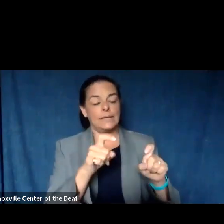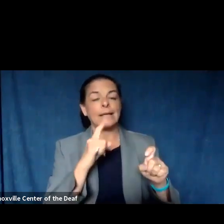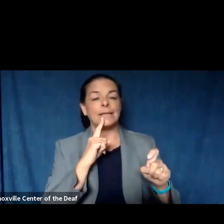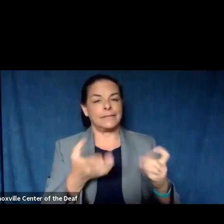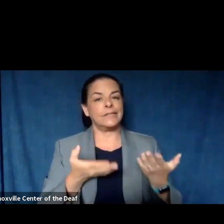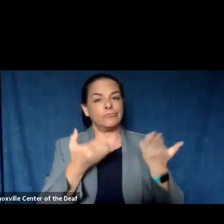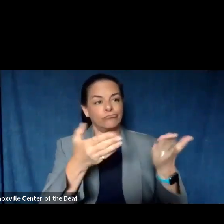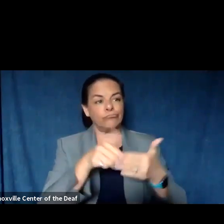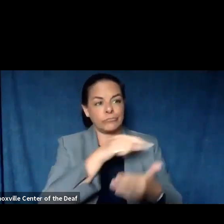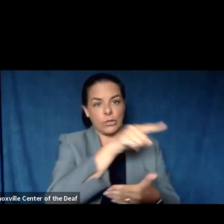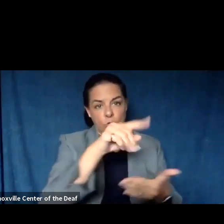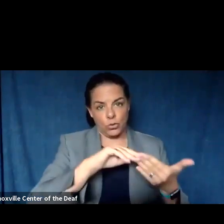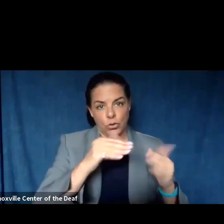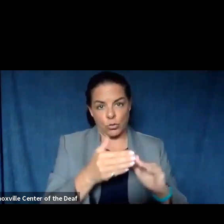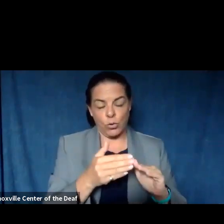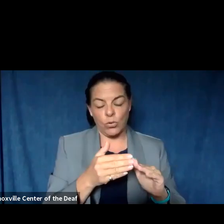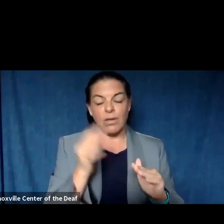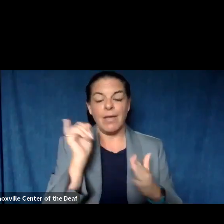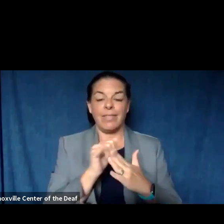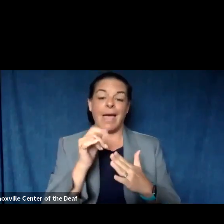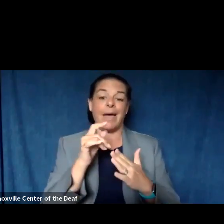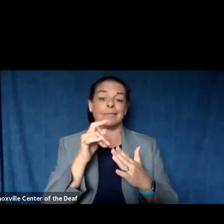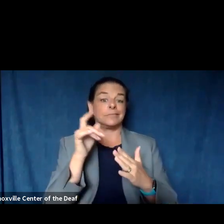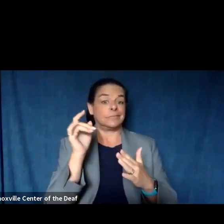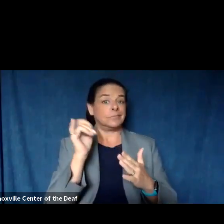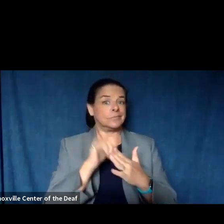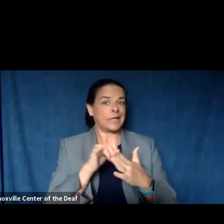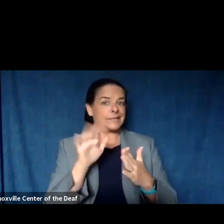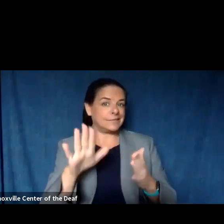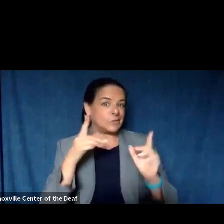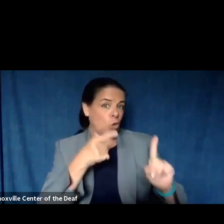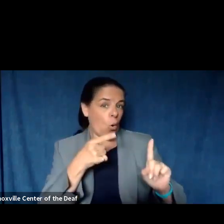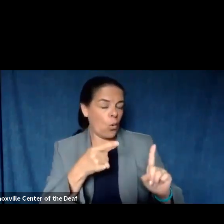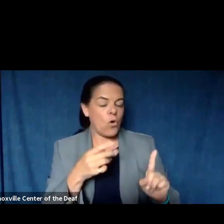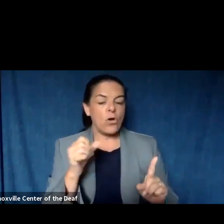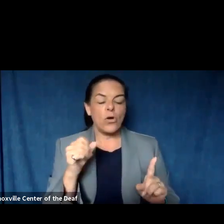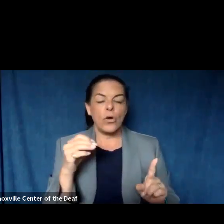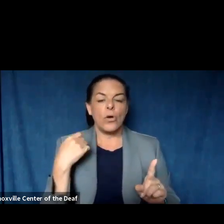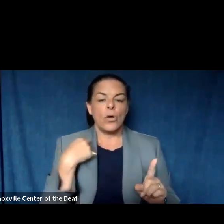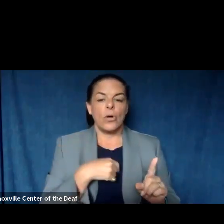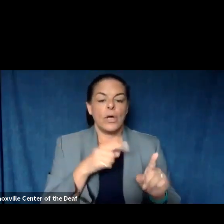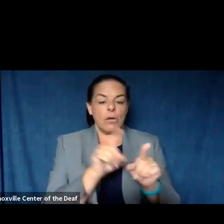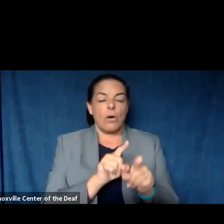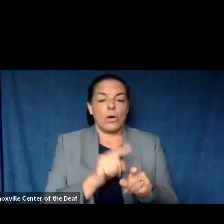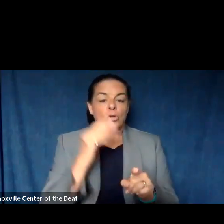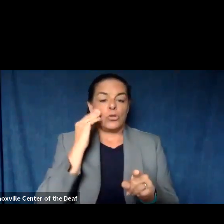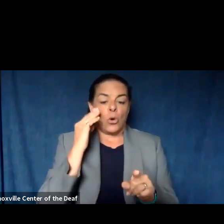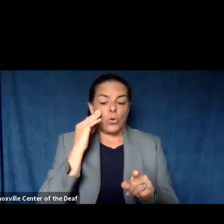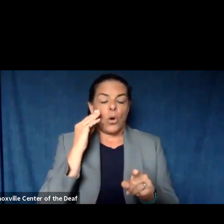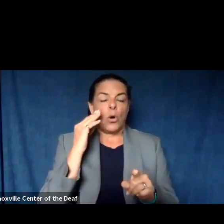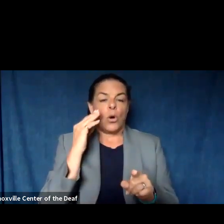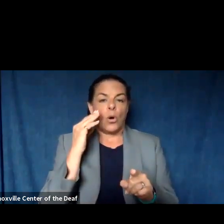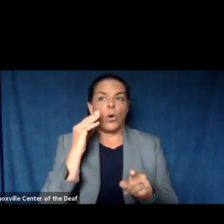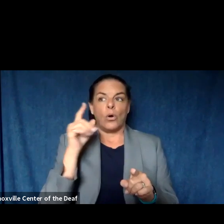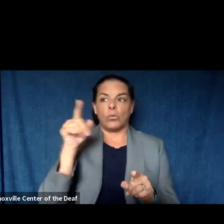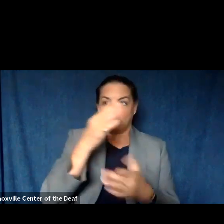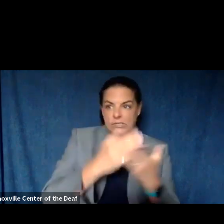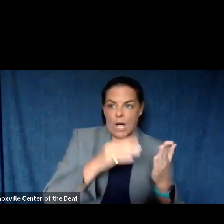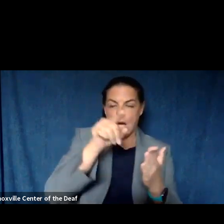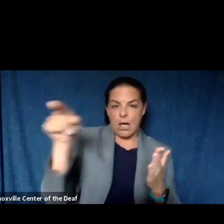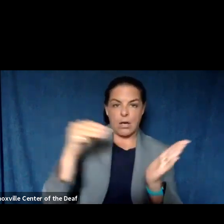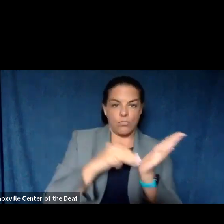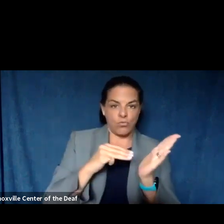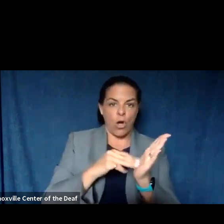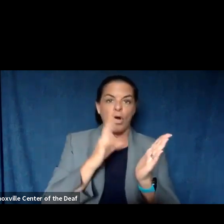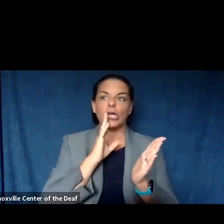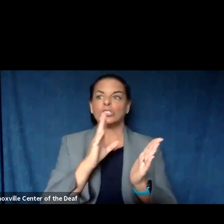within the community, which is what that's looking to do. And we do also know that there are providers that are getting